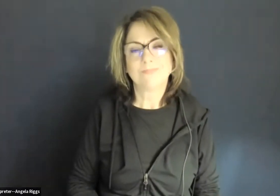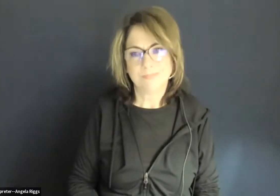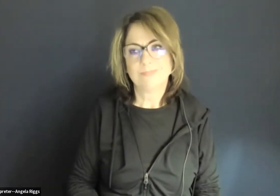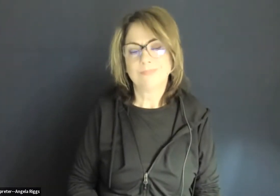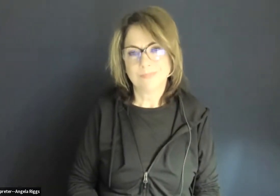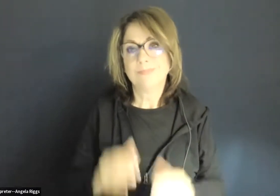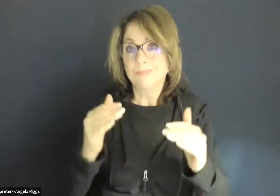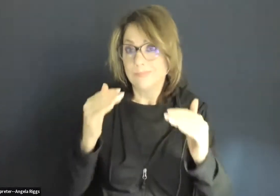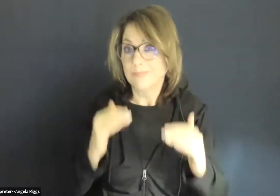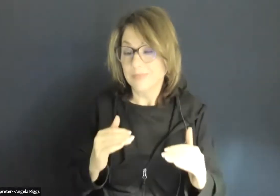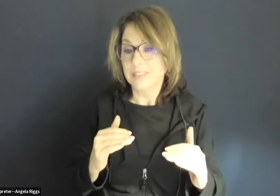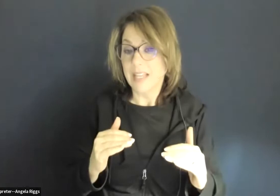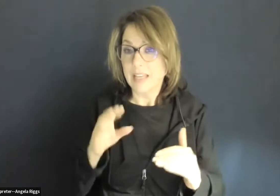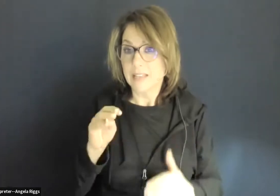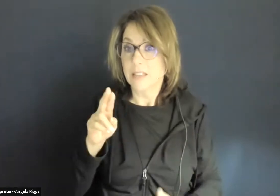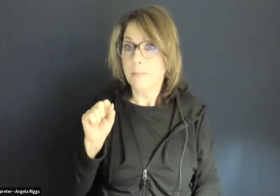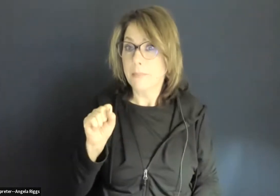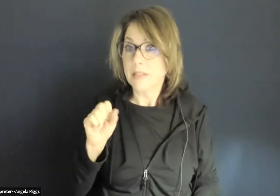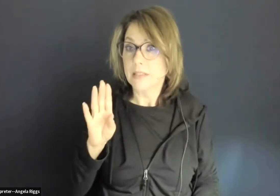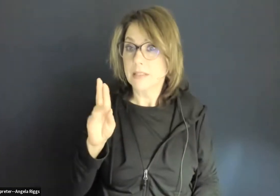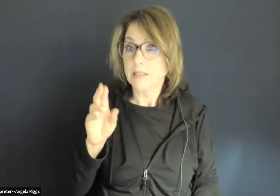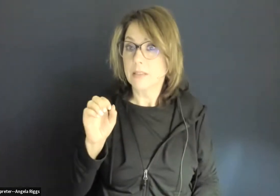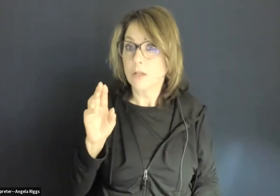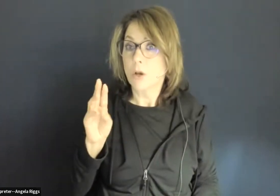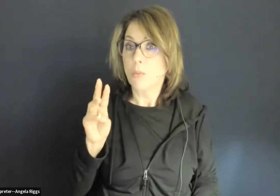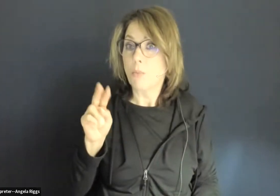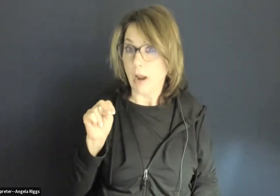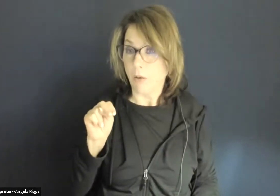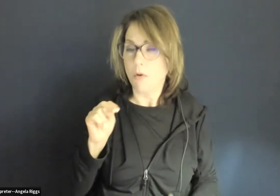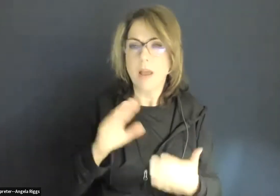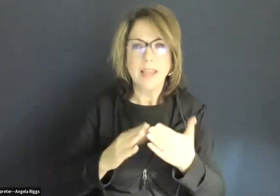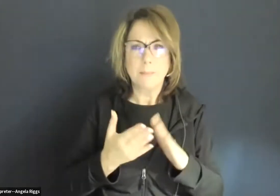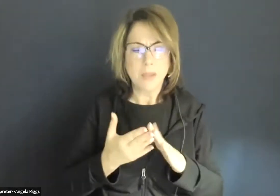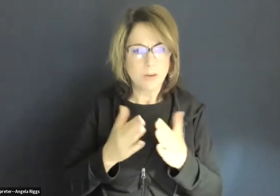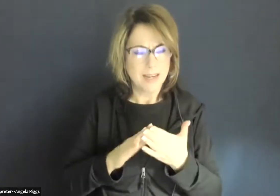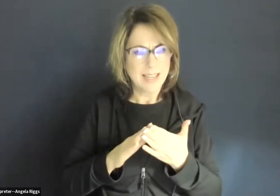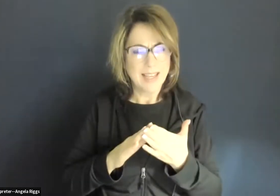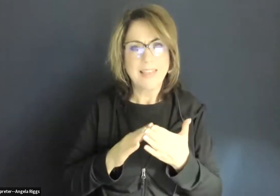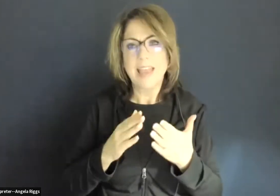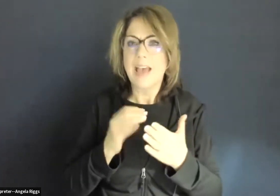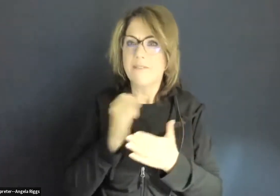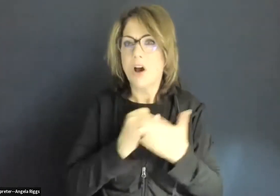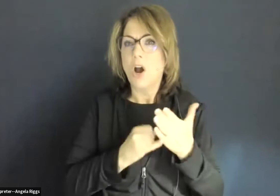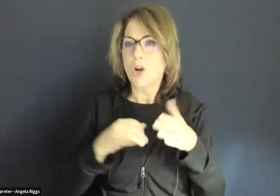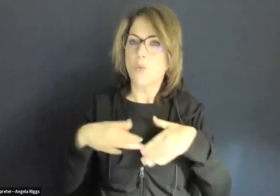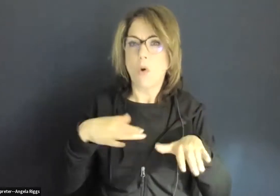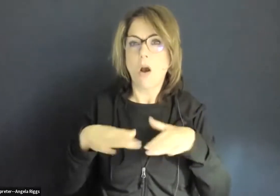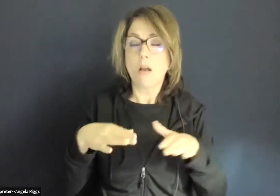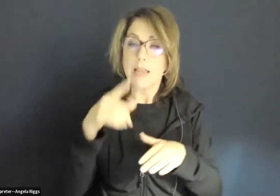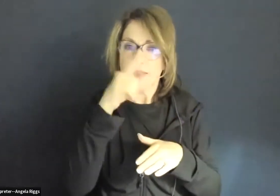The next one, Mrs. Brown. Our community does an art walks during the